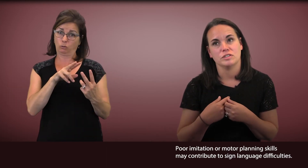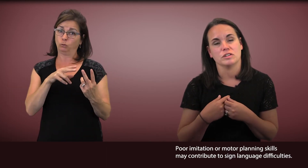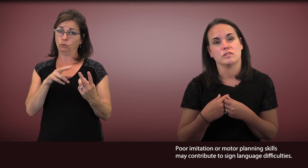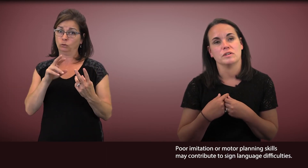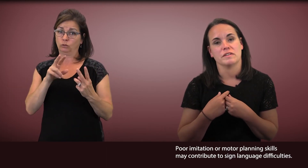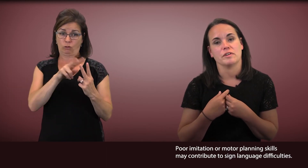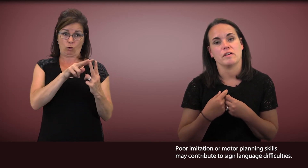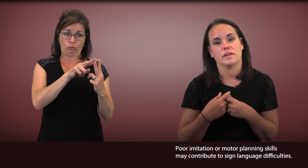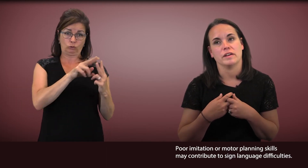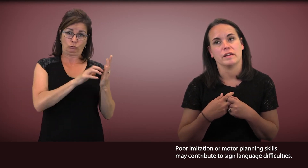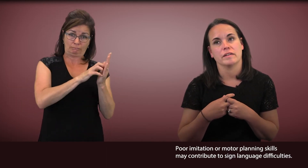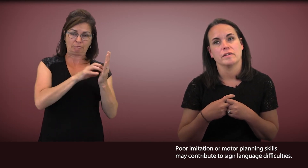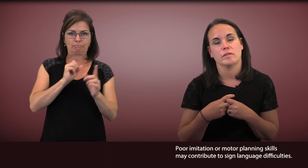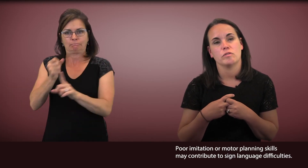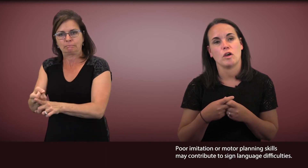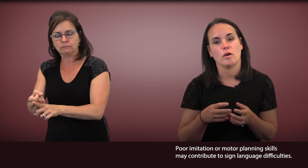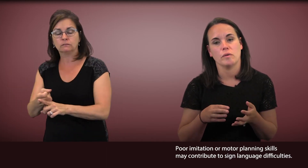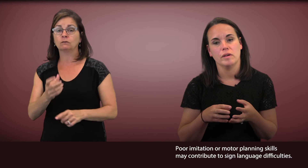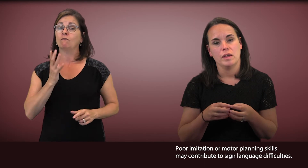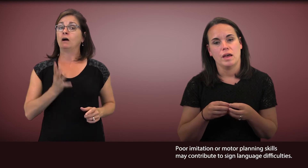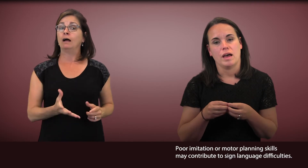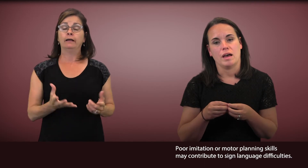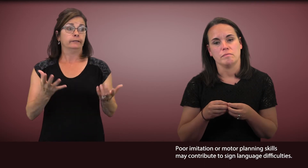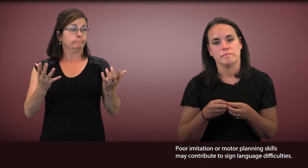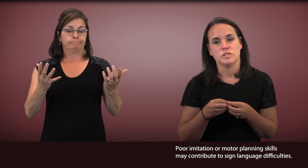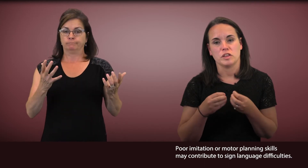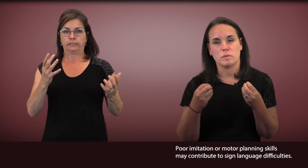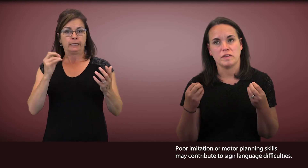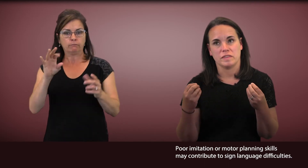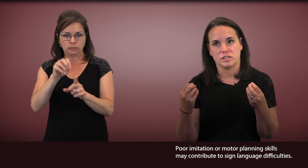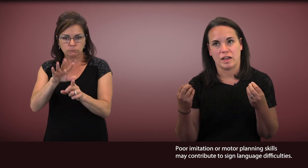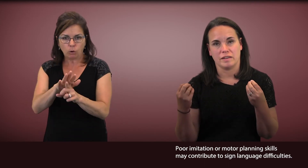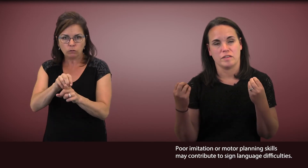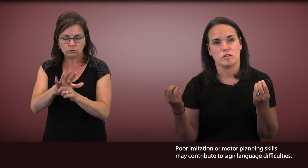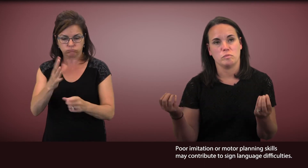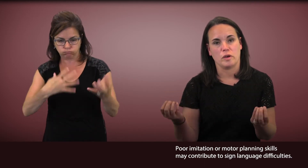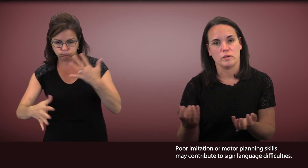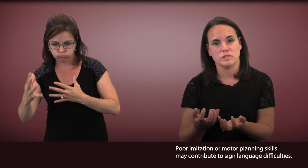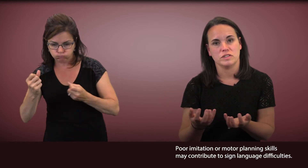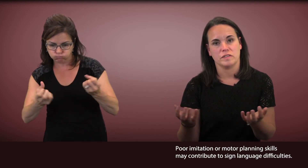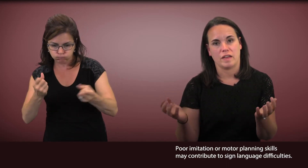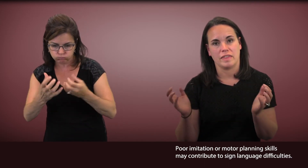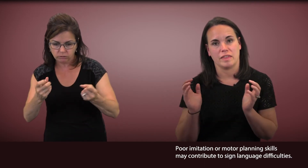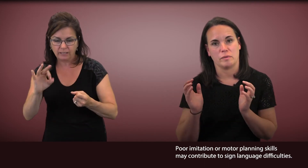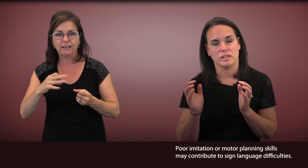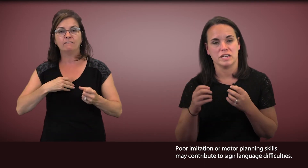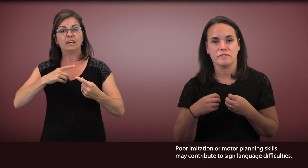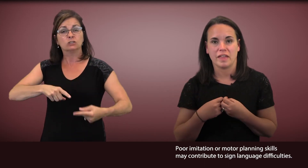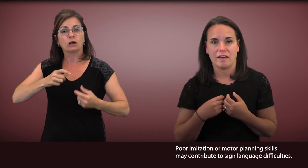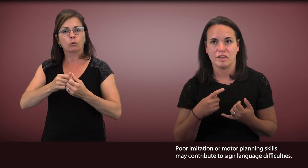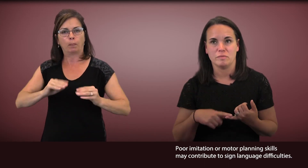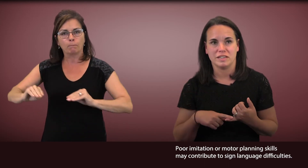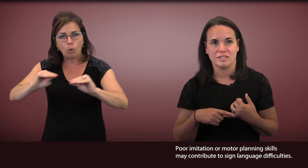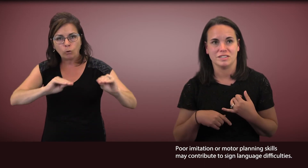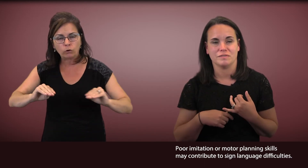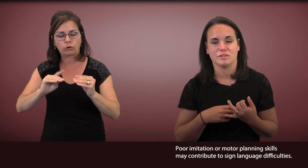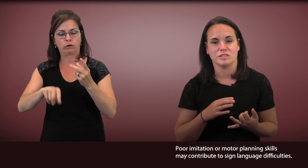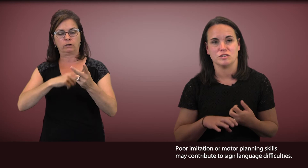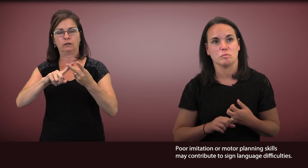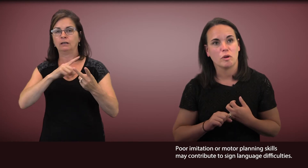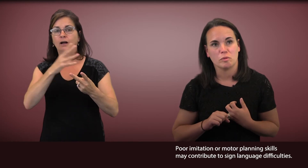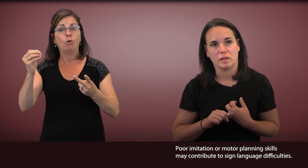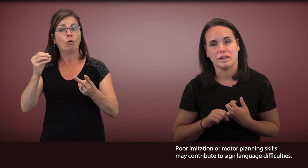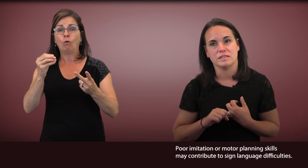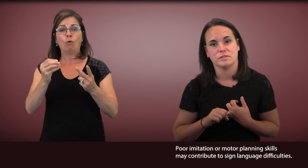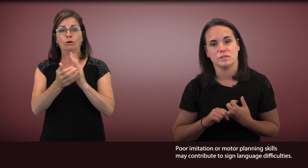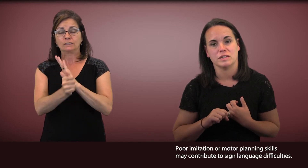language for children who are deaf and hard of hearing. So just because the child is exposed to sign language, if they have imitation